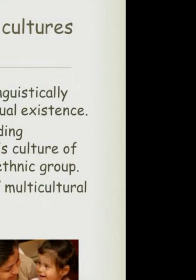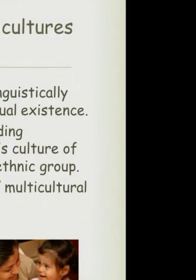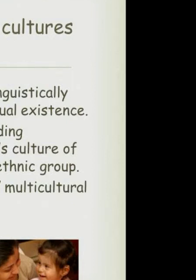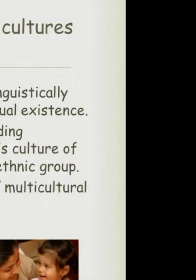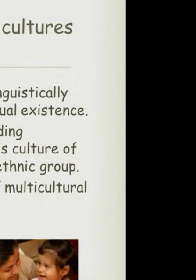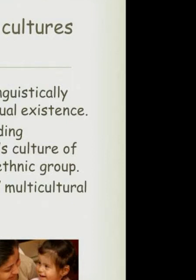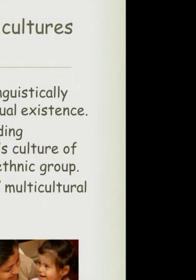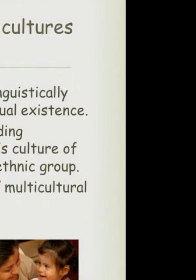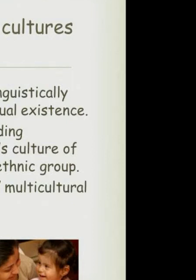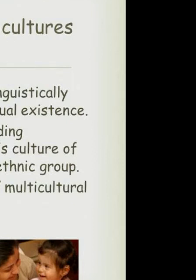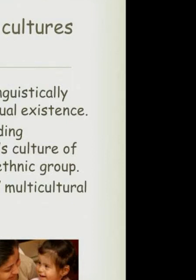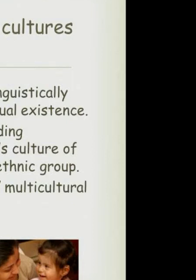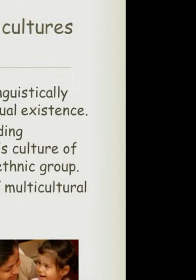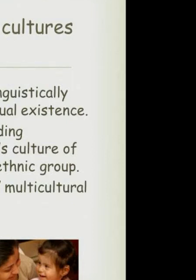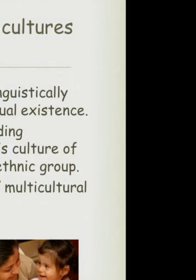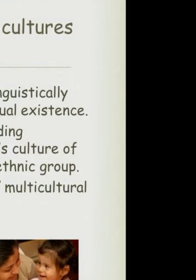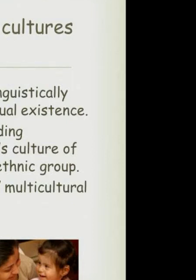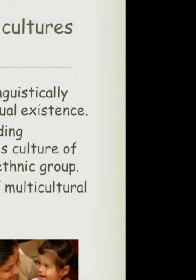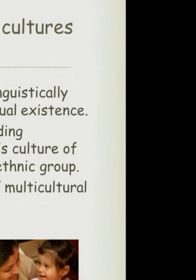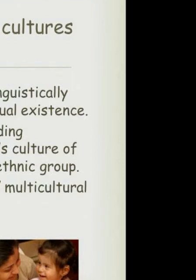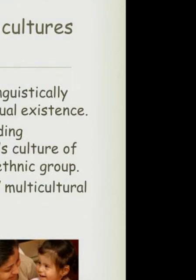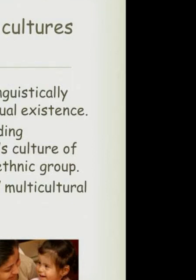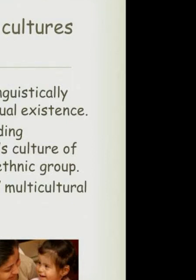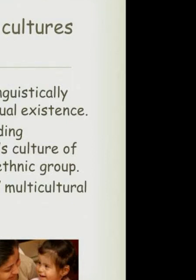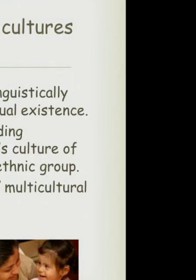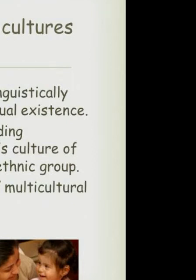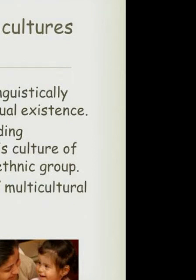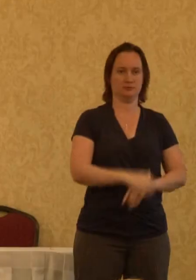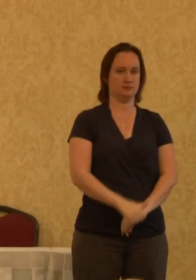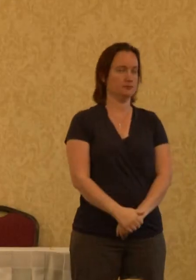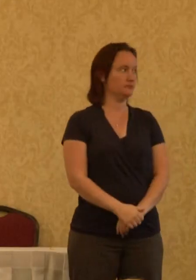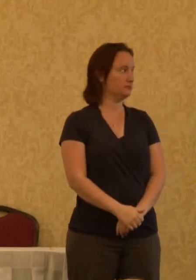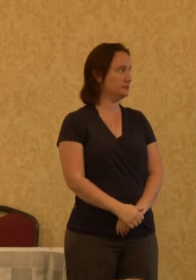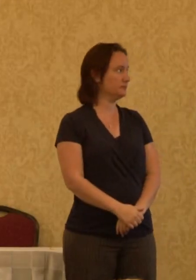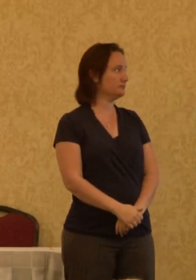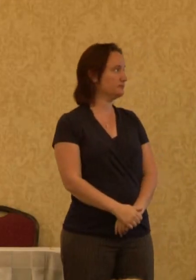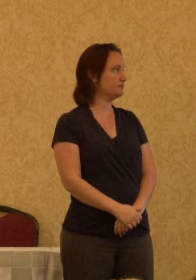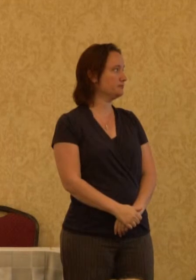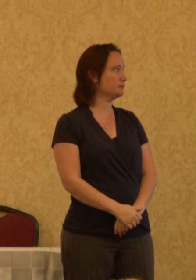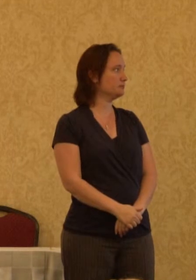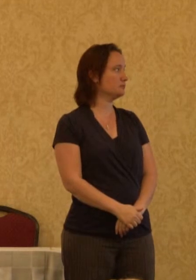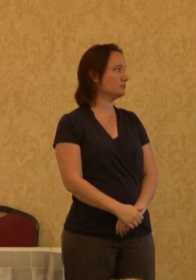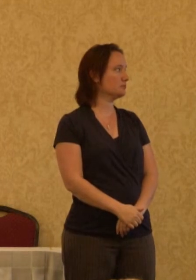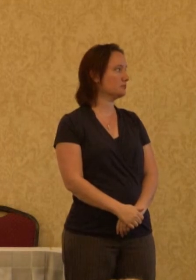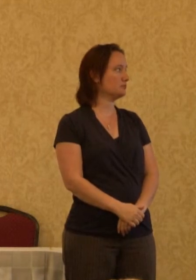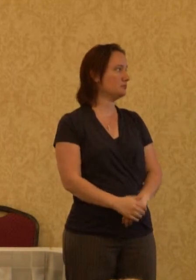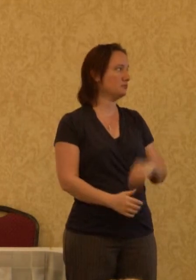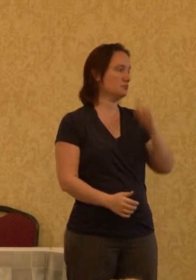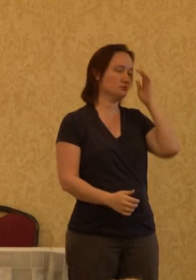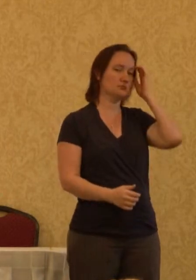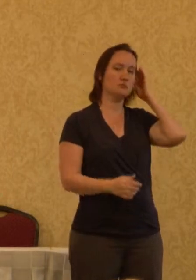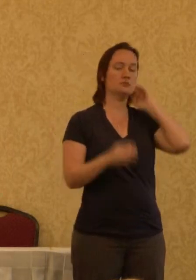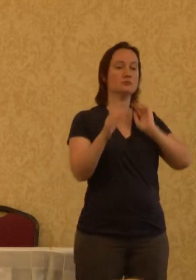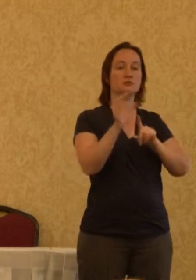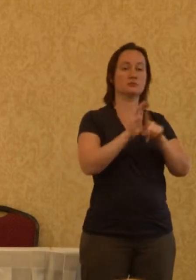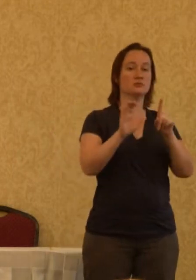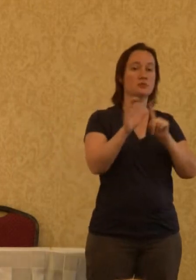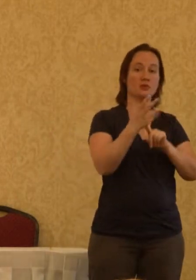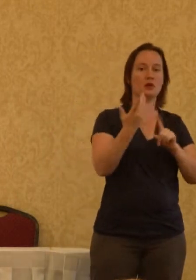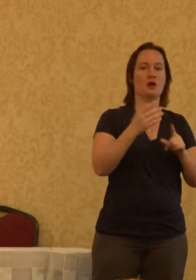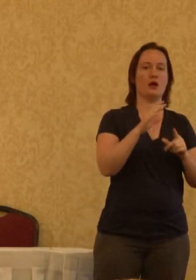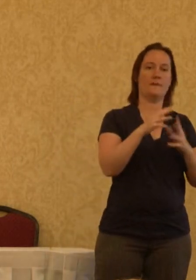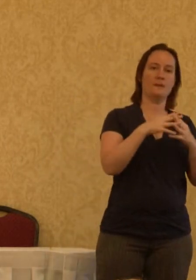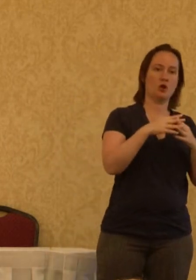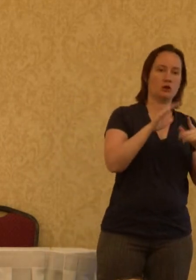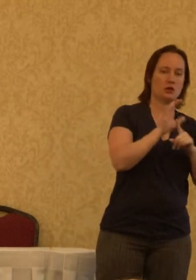They and their families live a multilingual existence. So there's American culture, there's American deaf